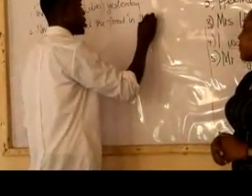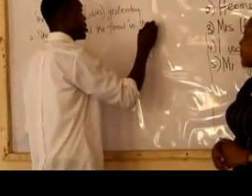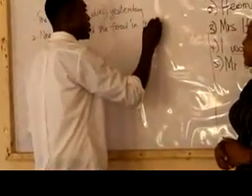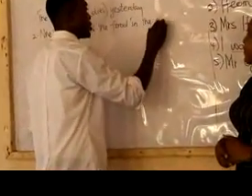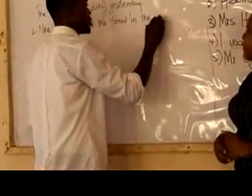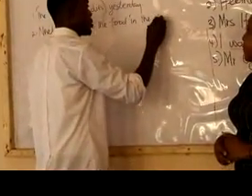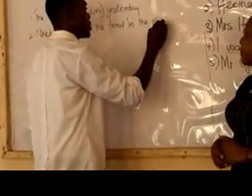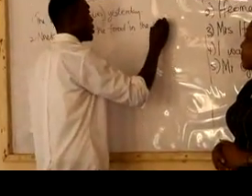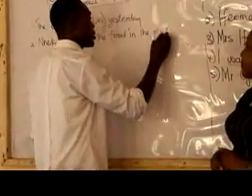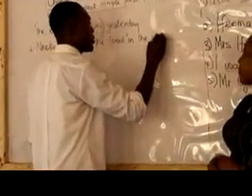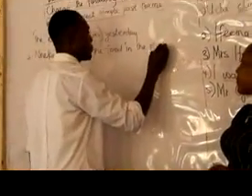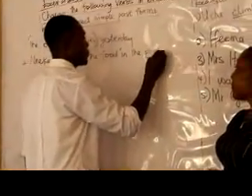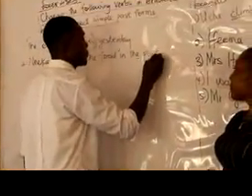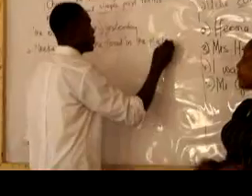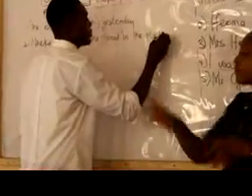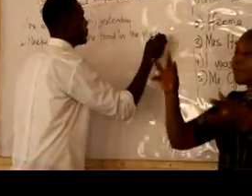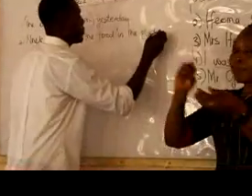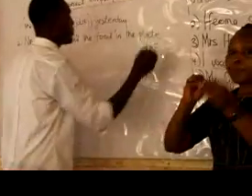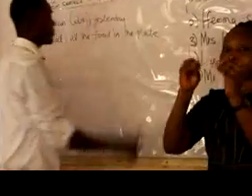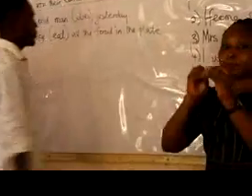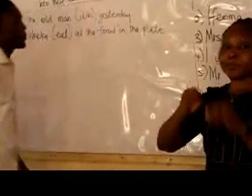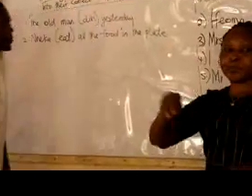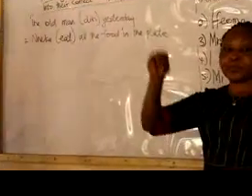in the plates.